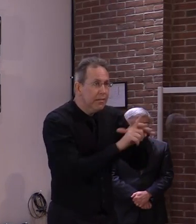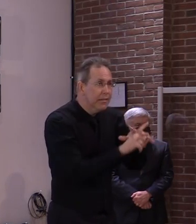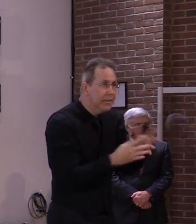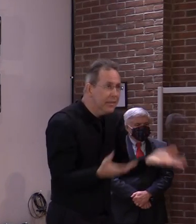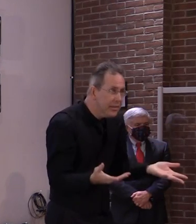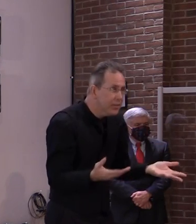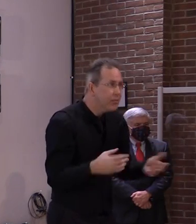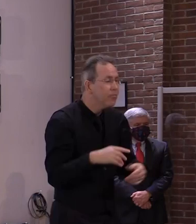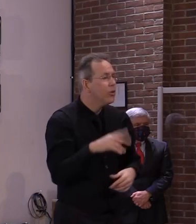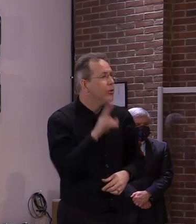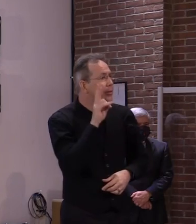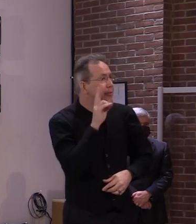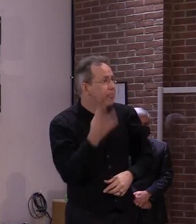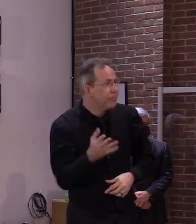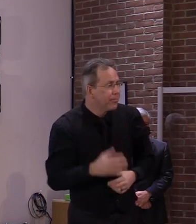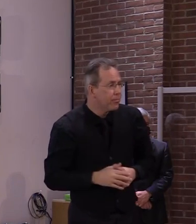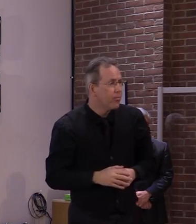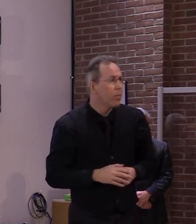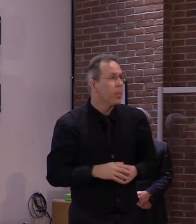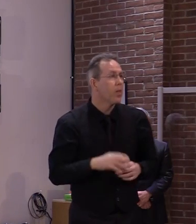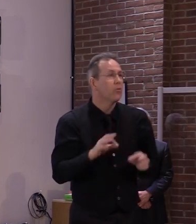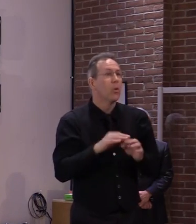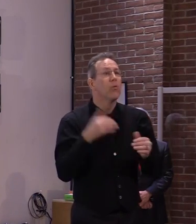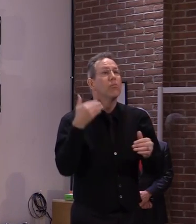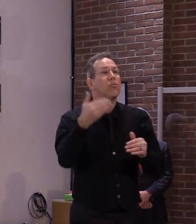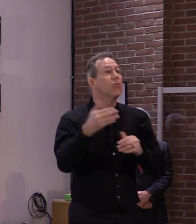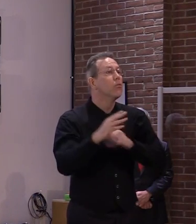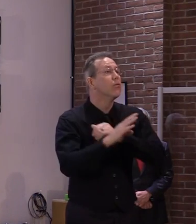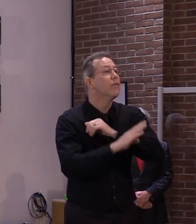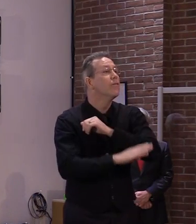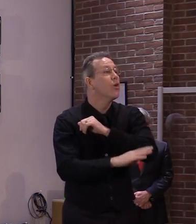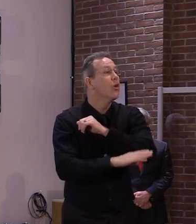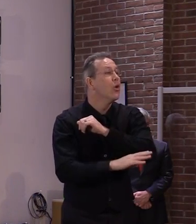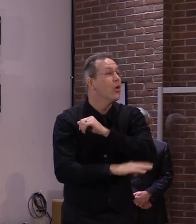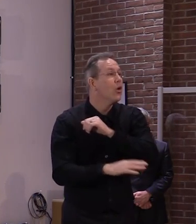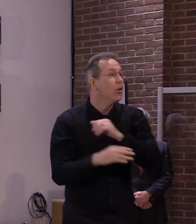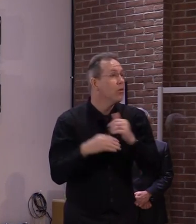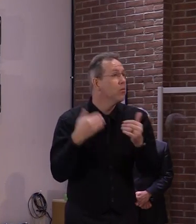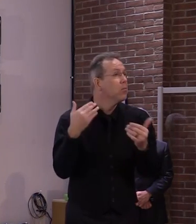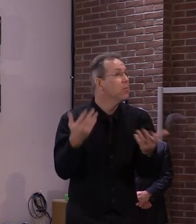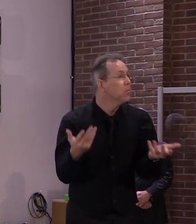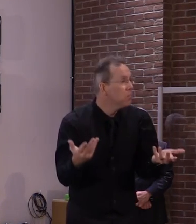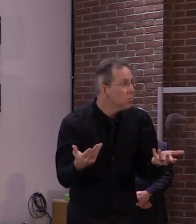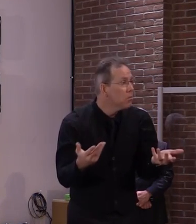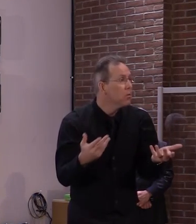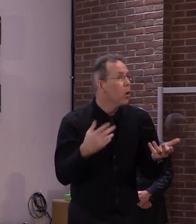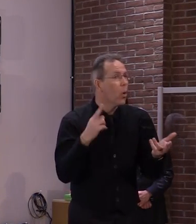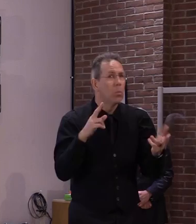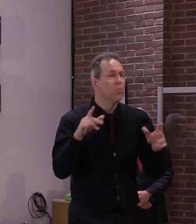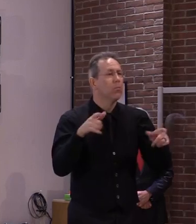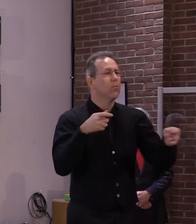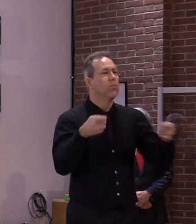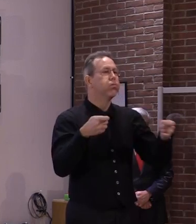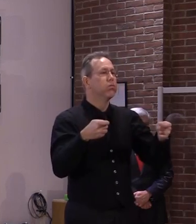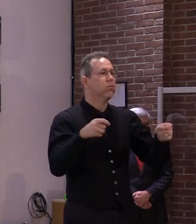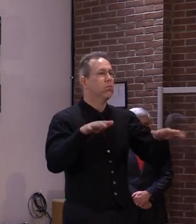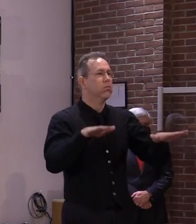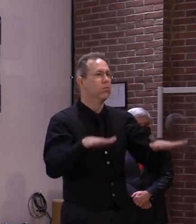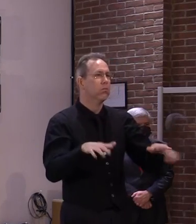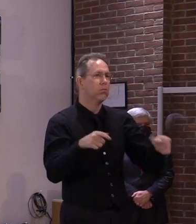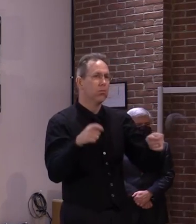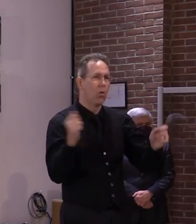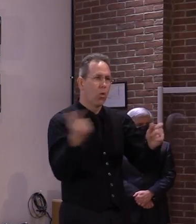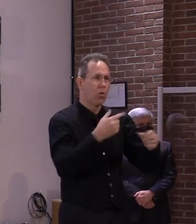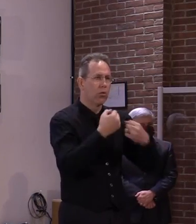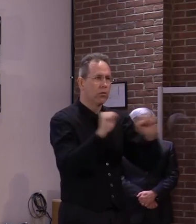that by the fall, at some point in the fall, that we do have a markedly different approach to how we behave every day.